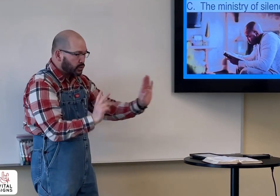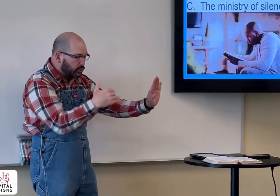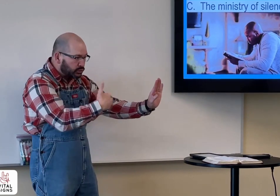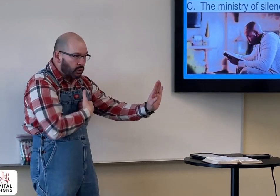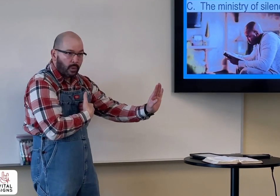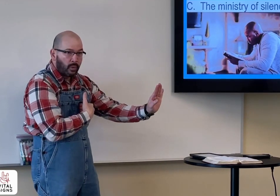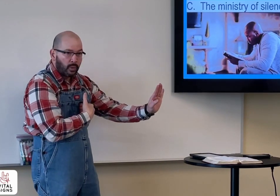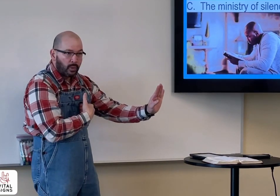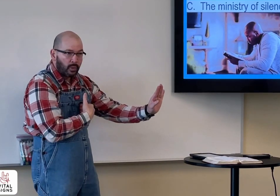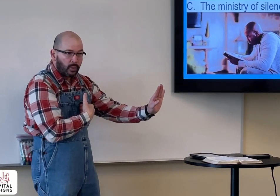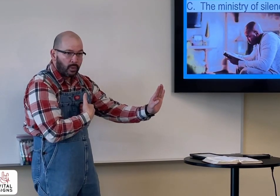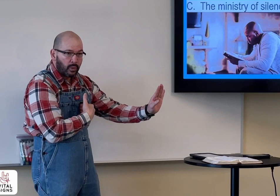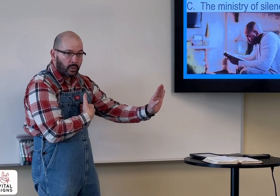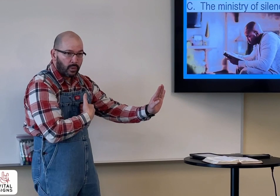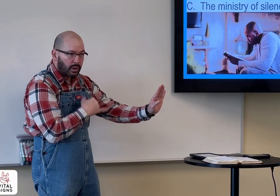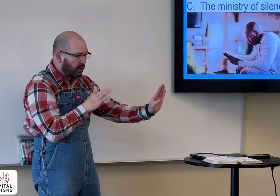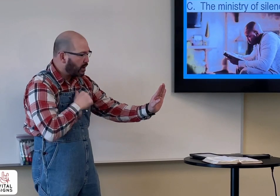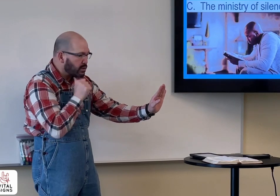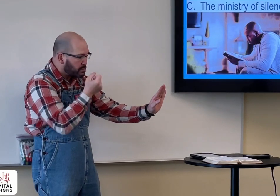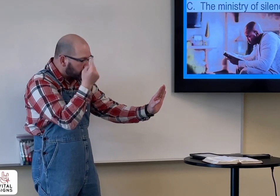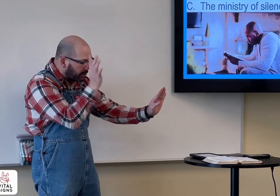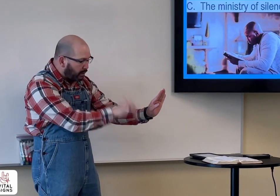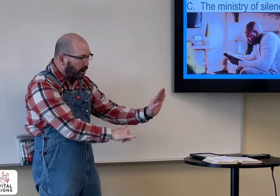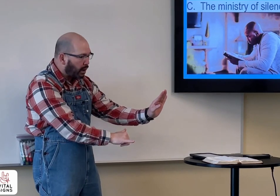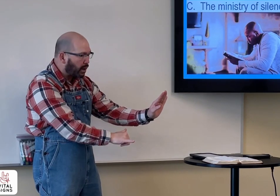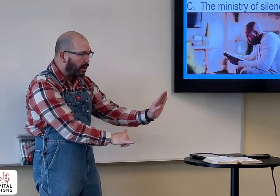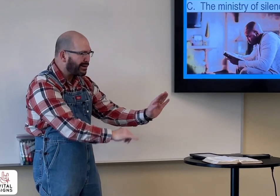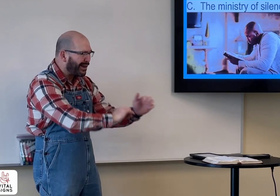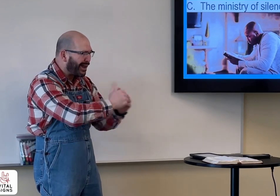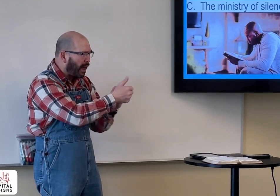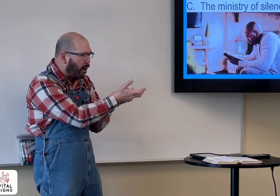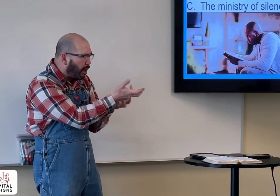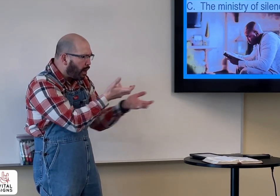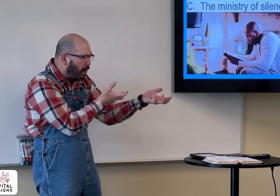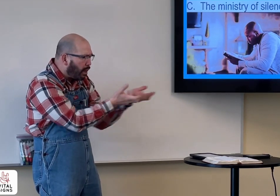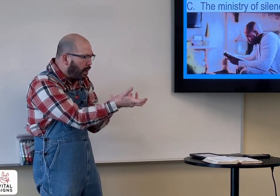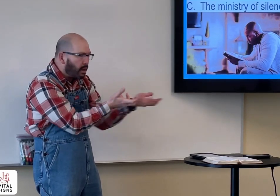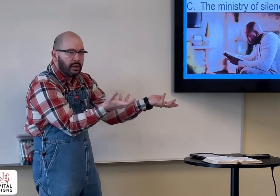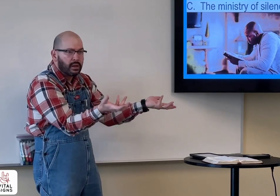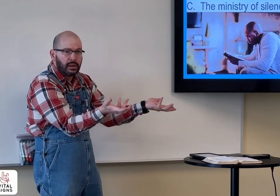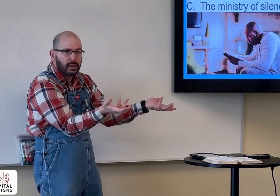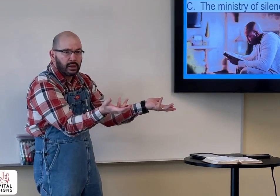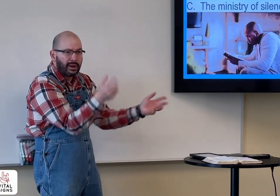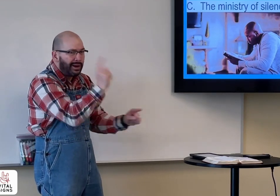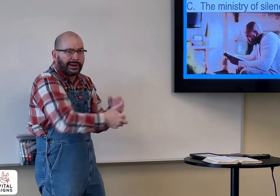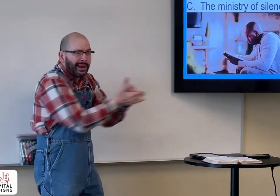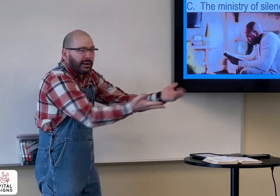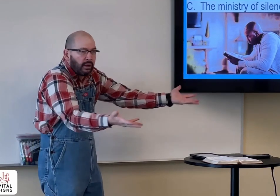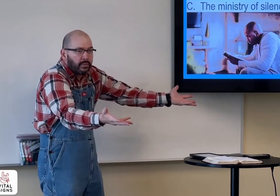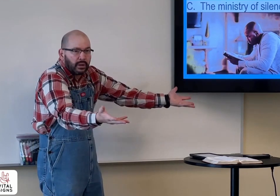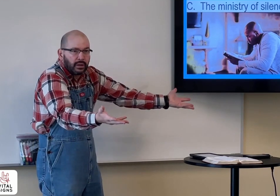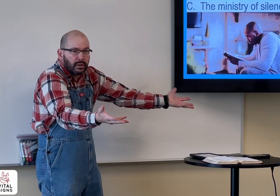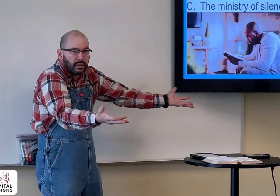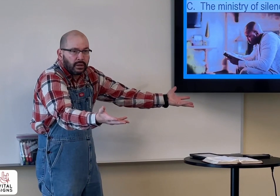doesn't help that person's soul. He doesn't need that. How am I going to serve him? How am I going to help